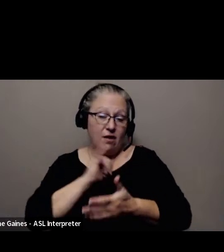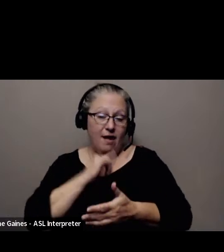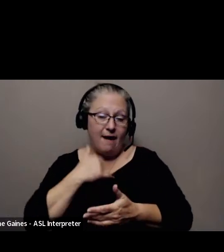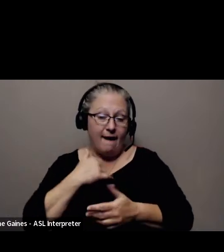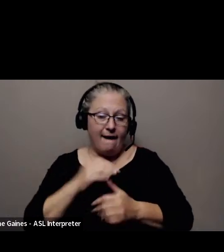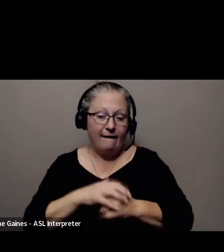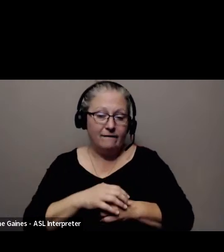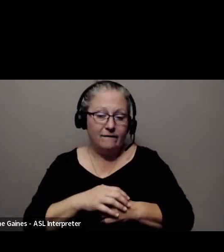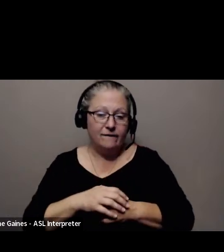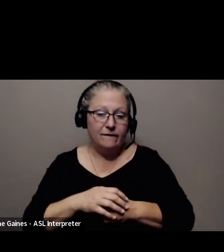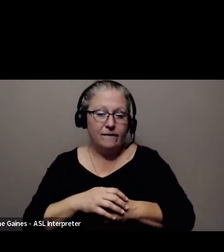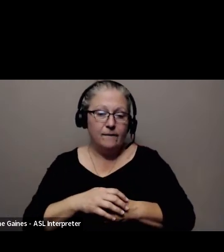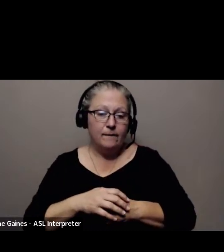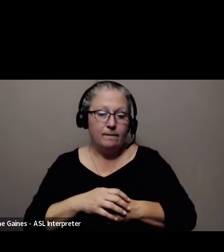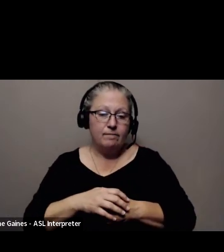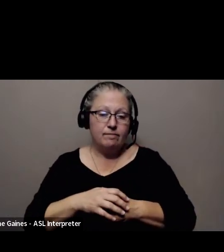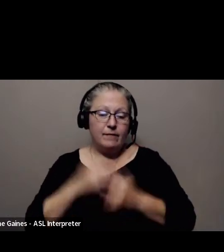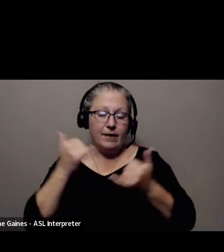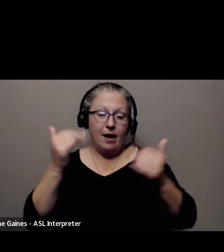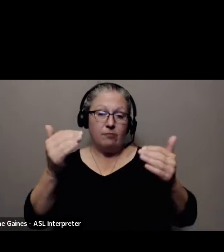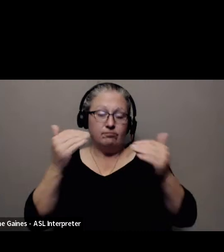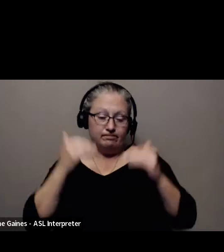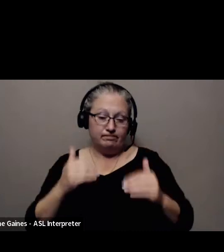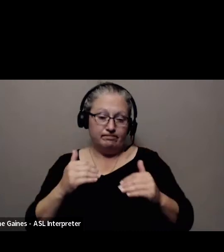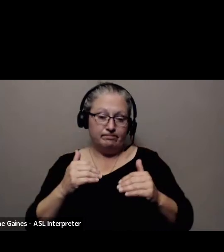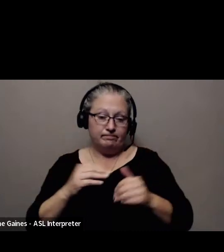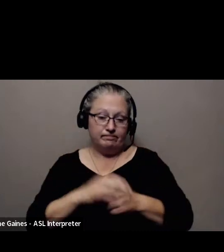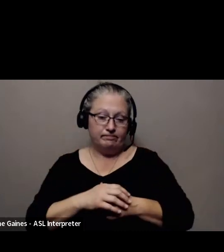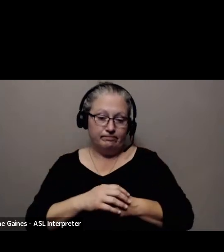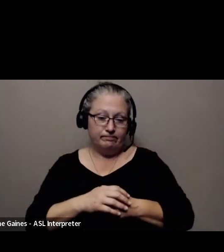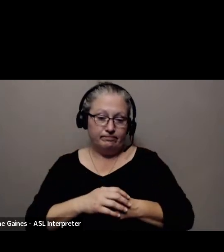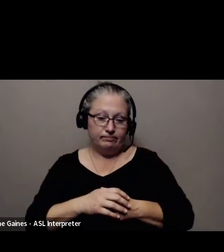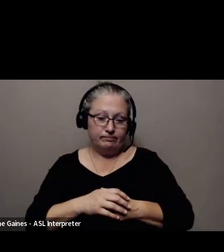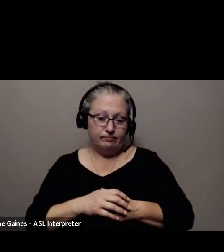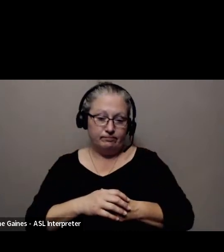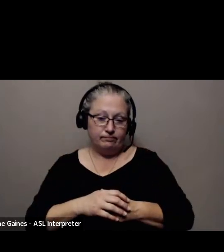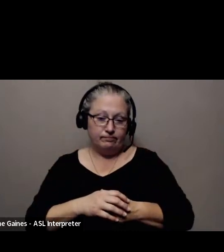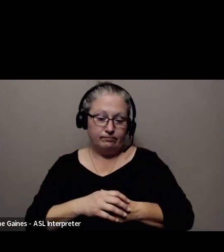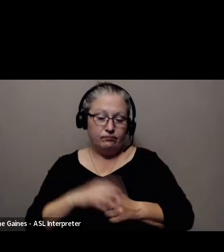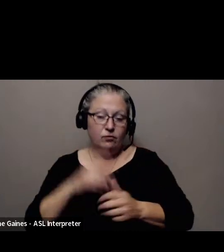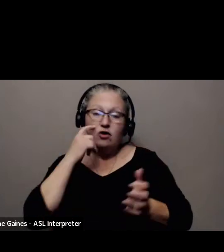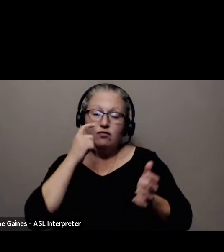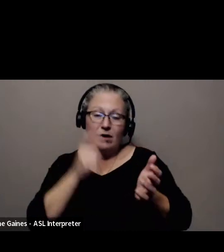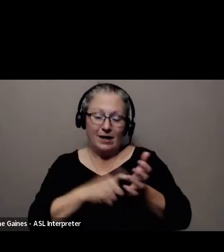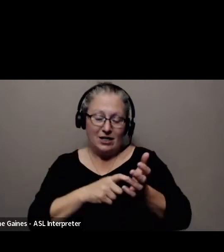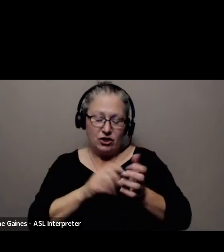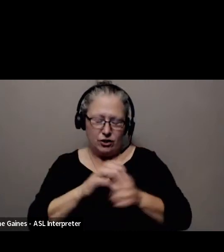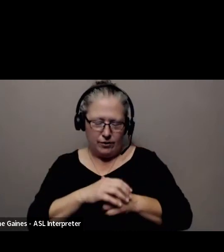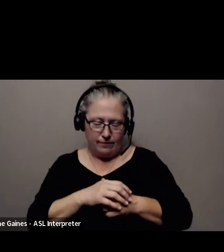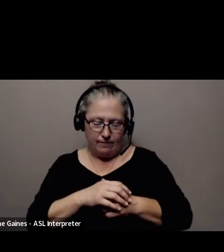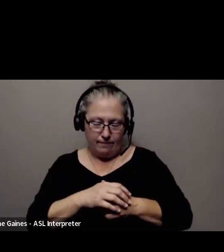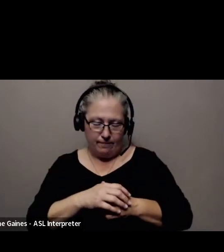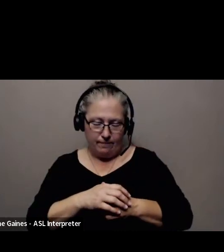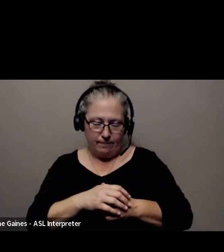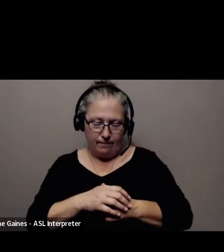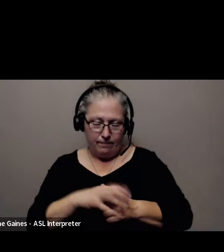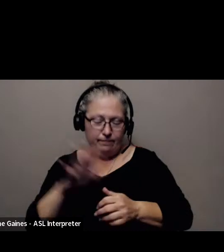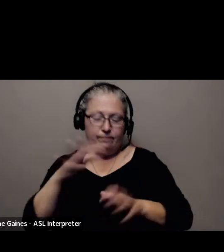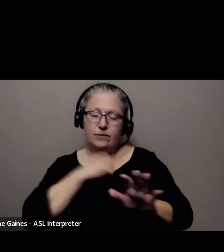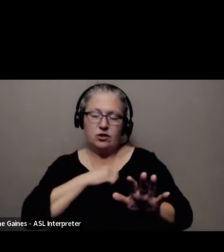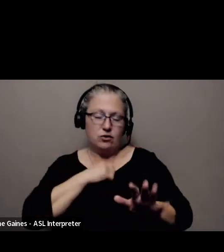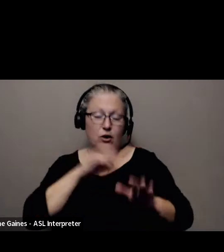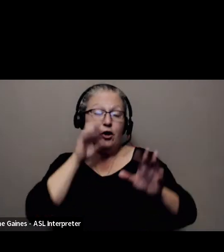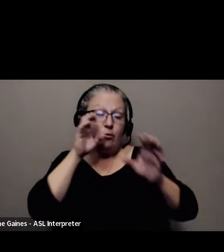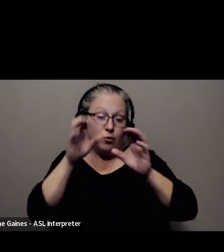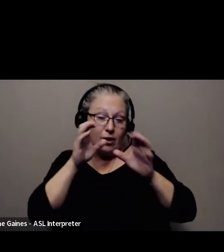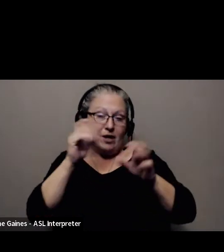have. Okay, we will go on to our recognition, or I'm sorry,